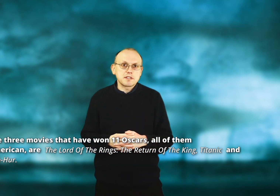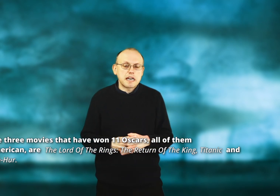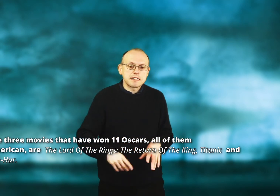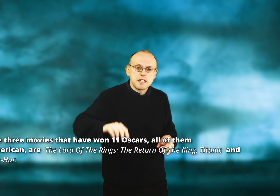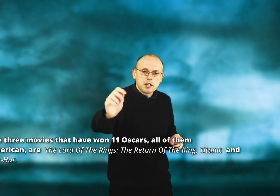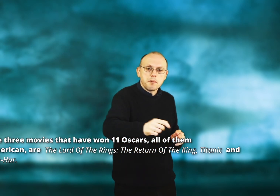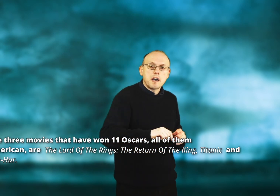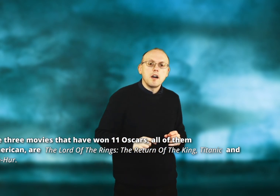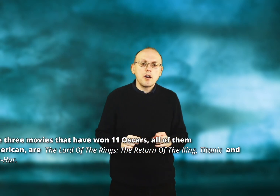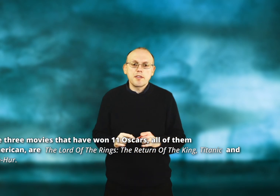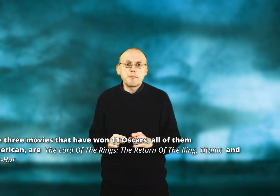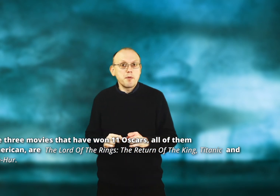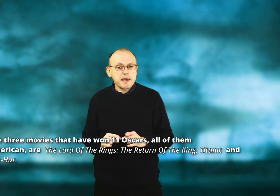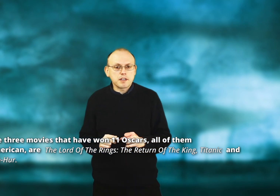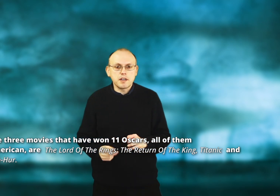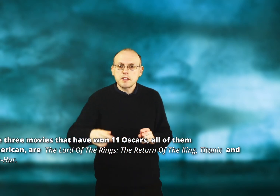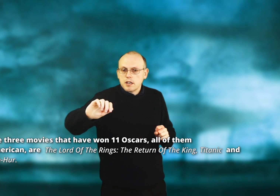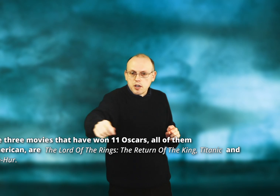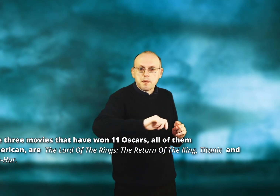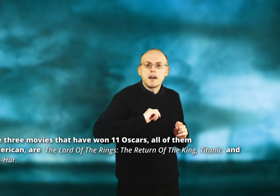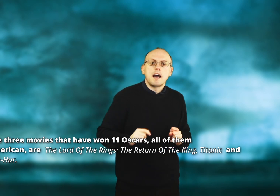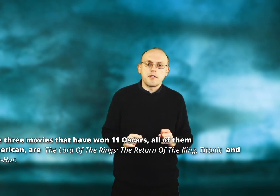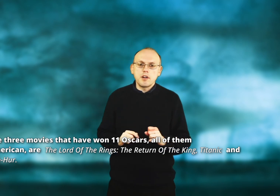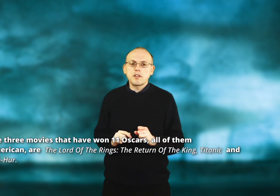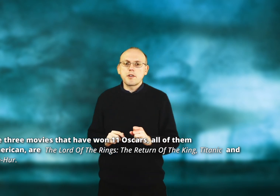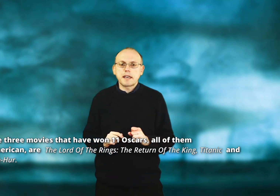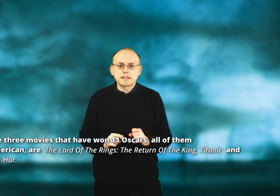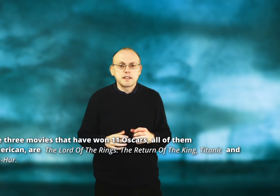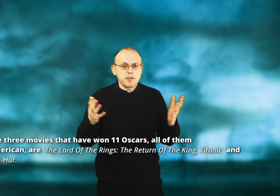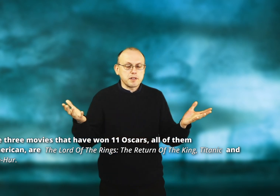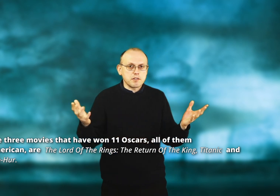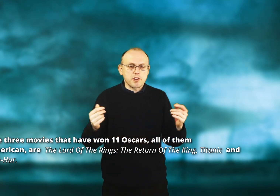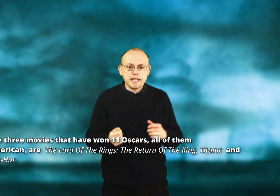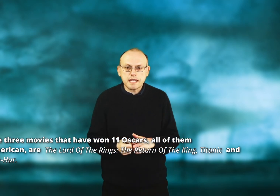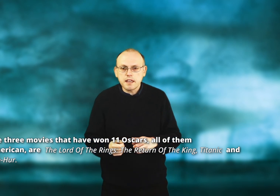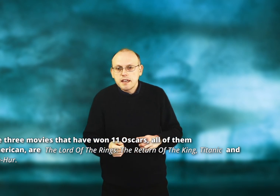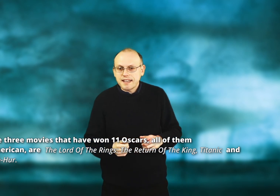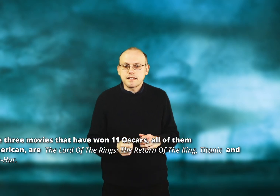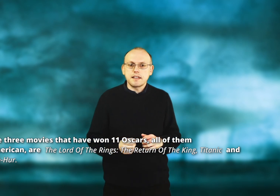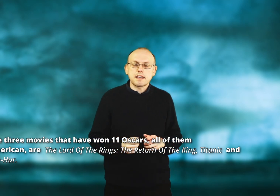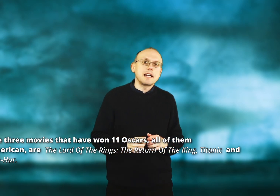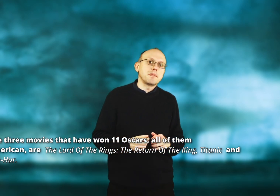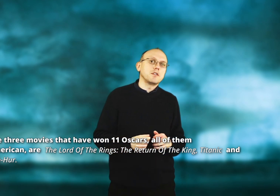Oscars, comma, all of them American, comma, are The Lord of the Rings, The Return of the King, Titanic, and